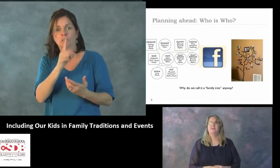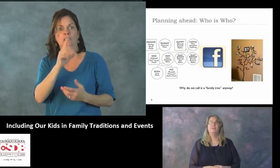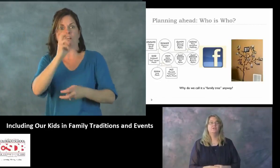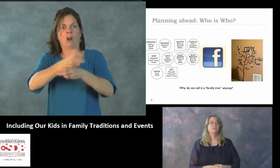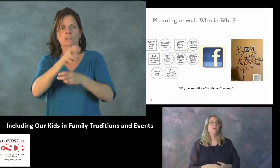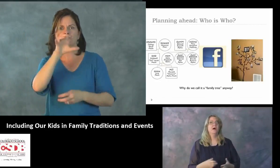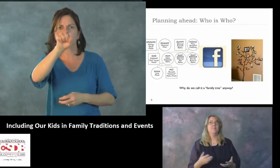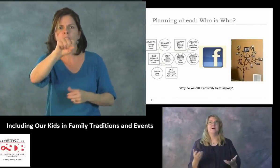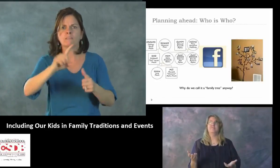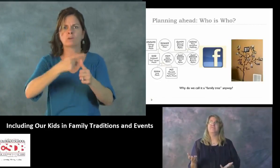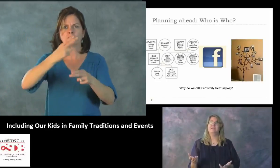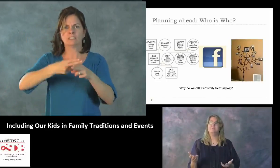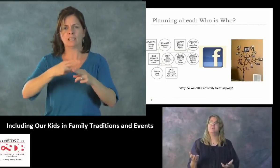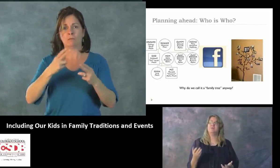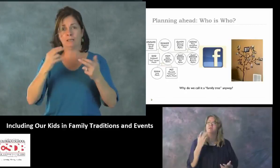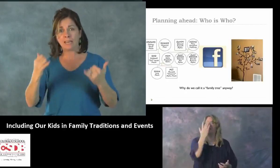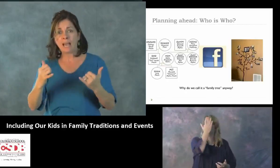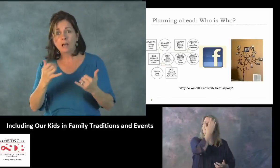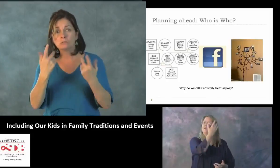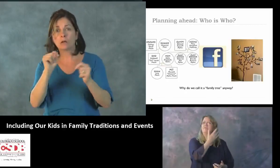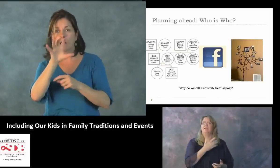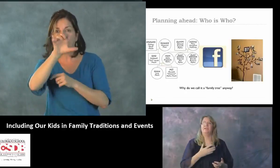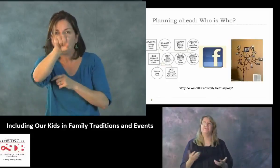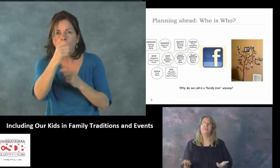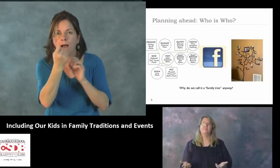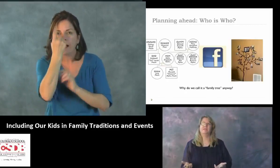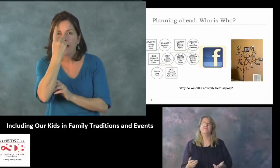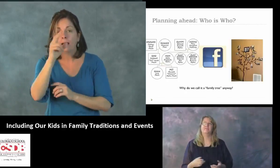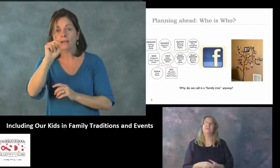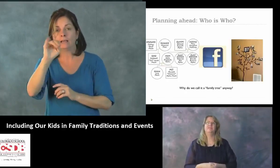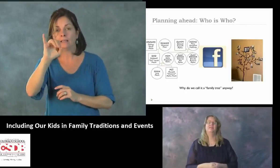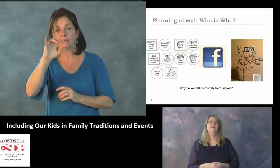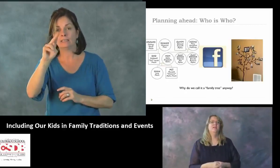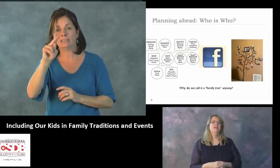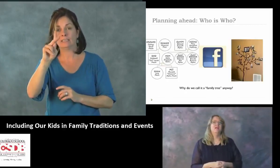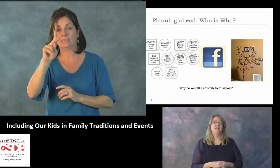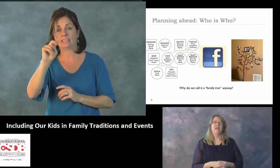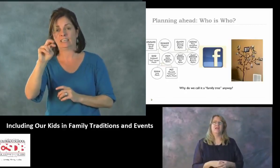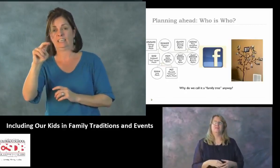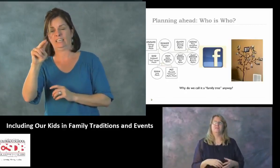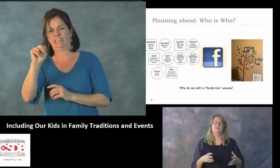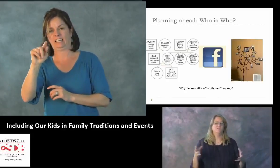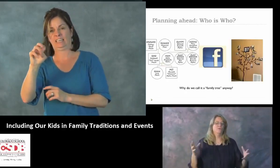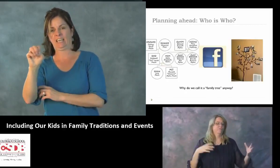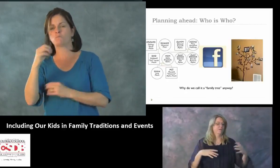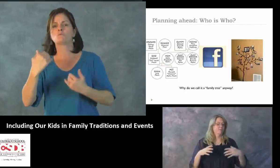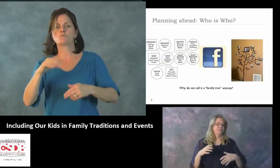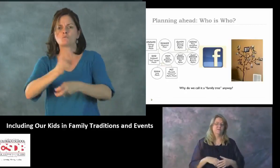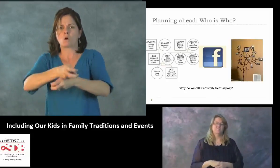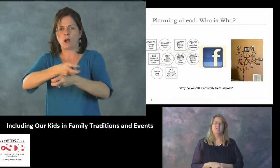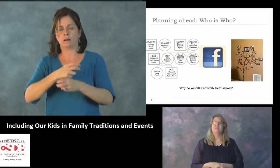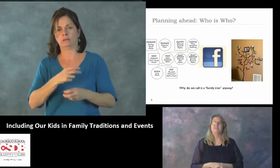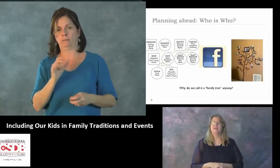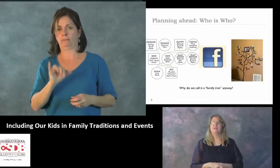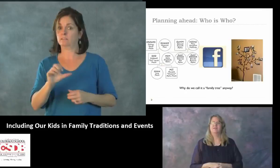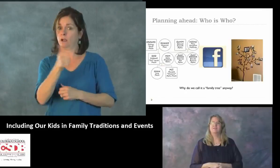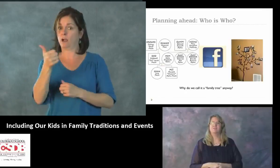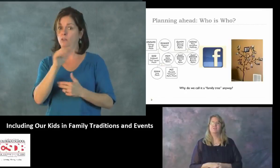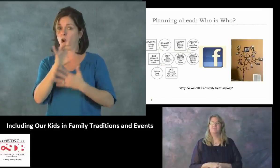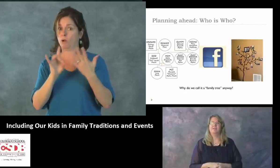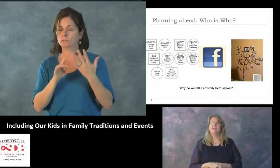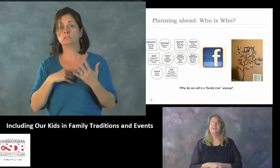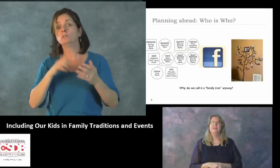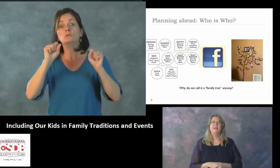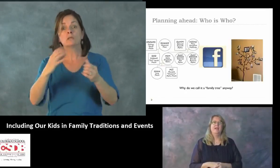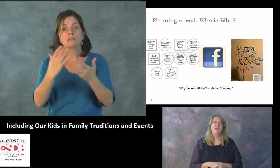option. You can hop on Facebook ahead of any family event, and if families are involved in that,